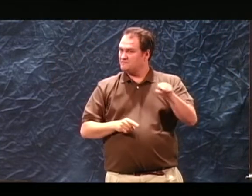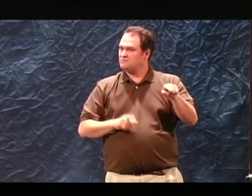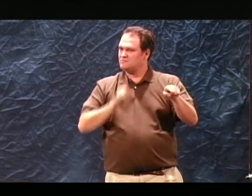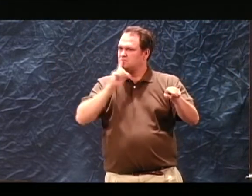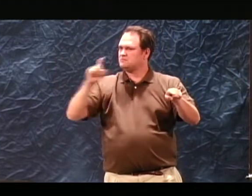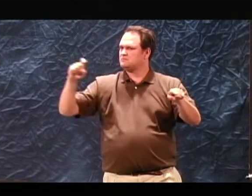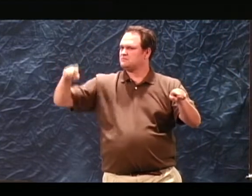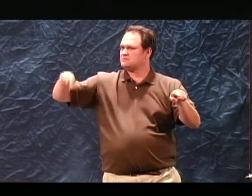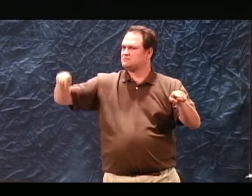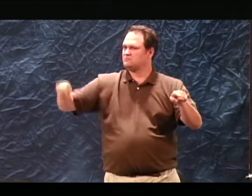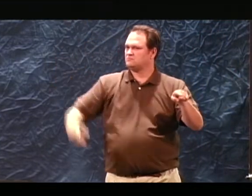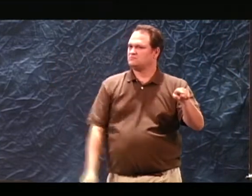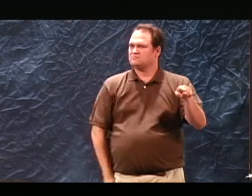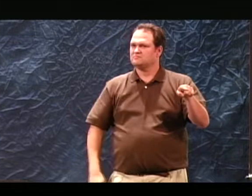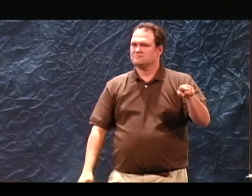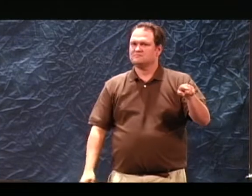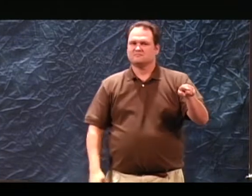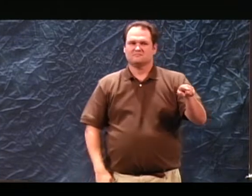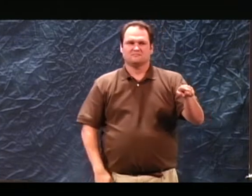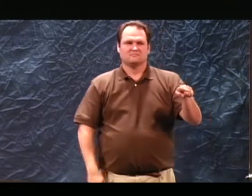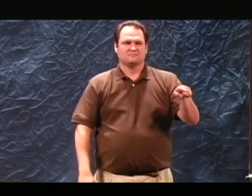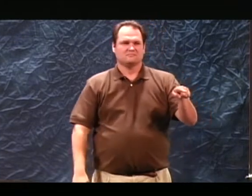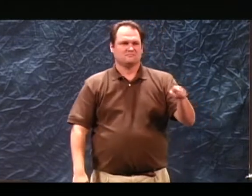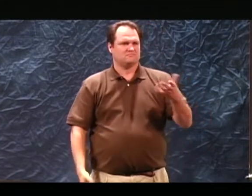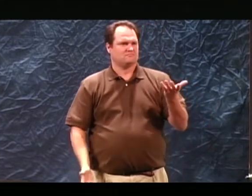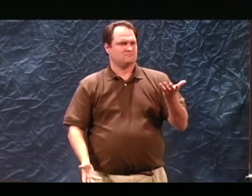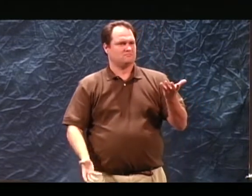privately we need those people